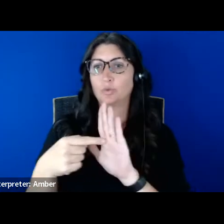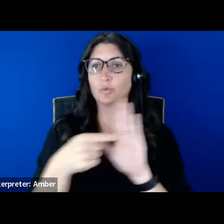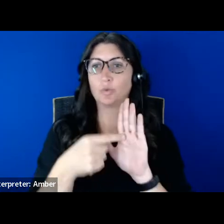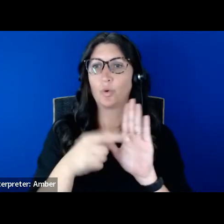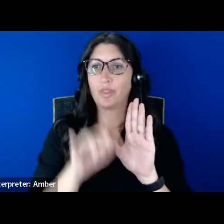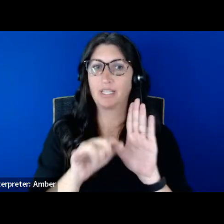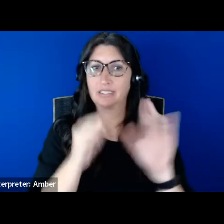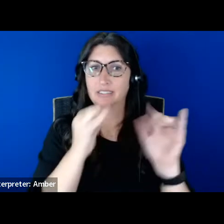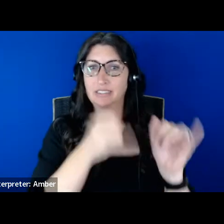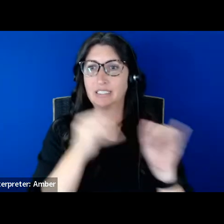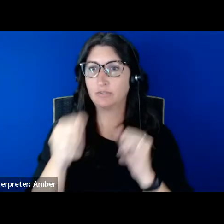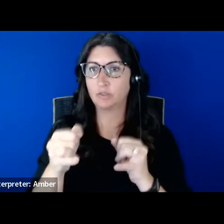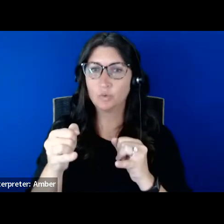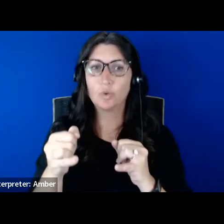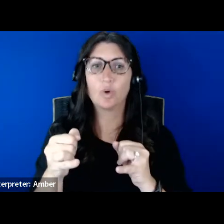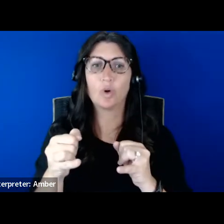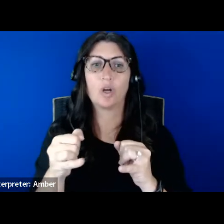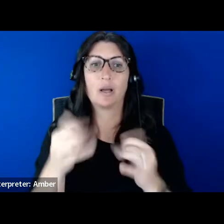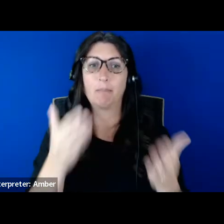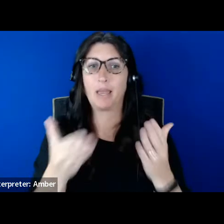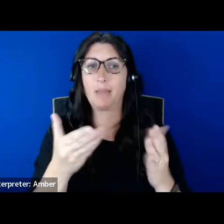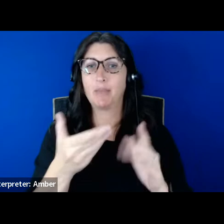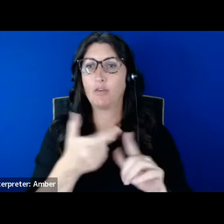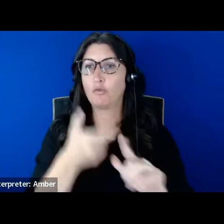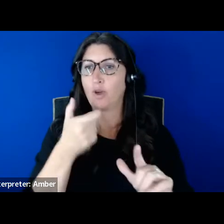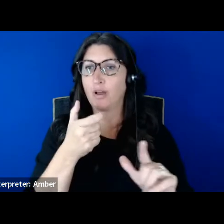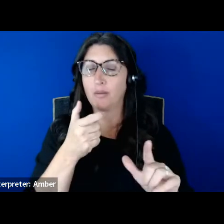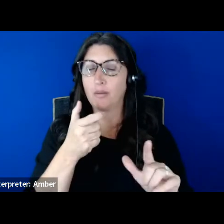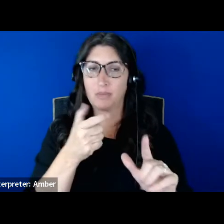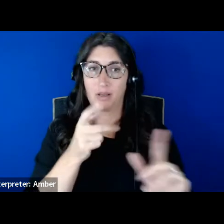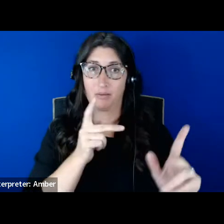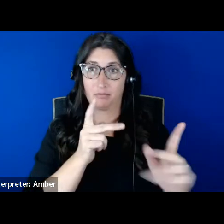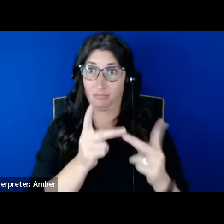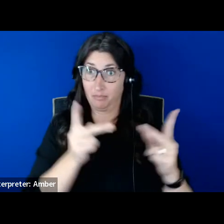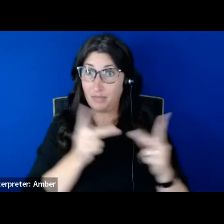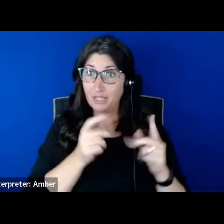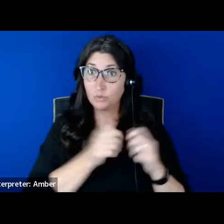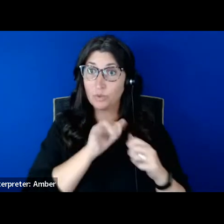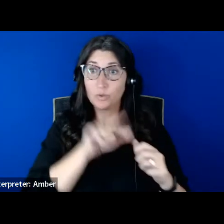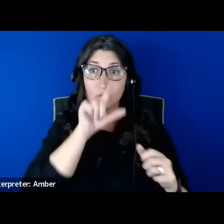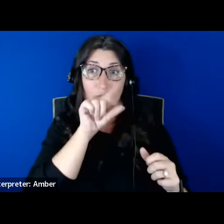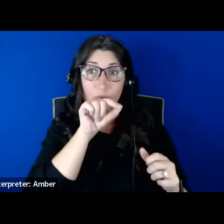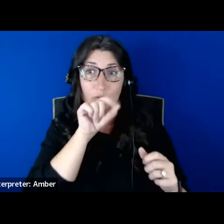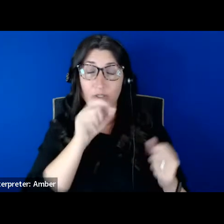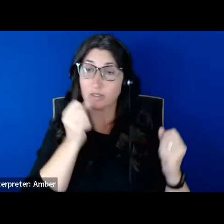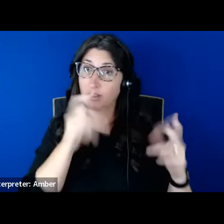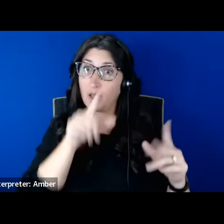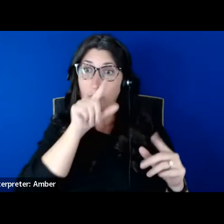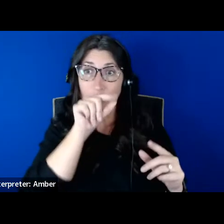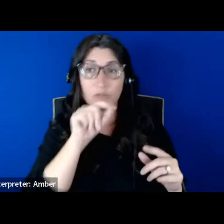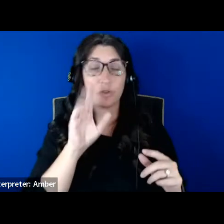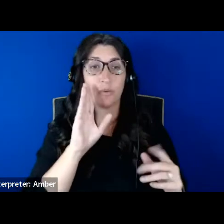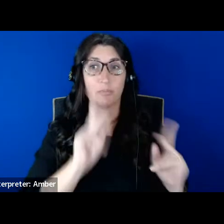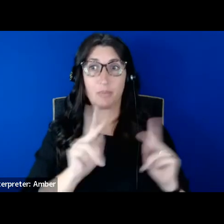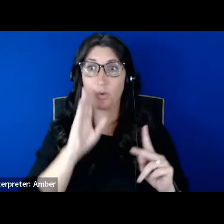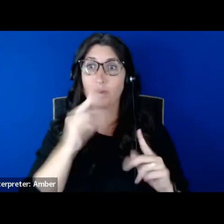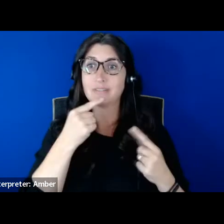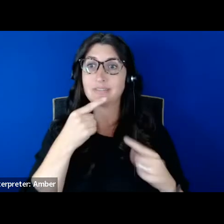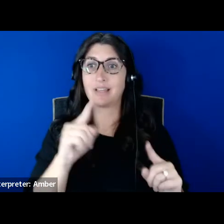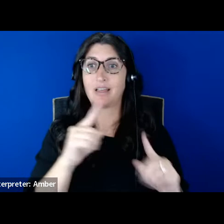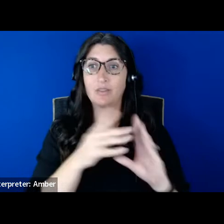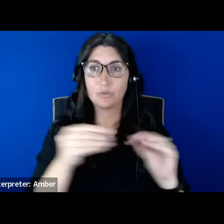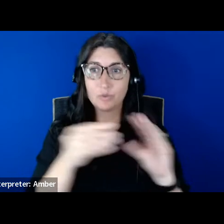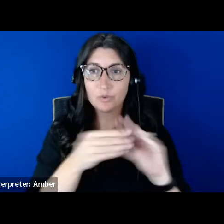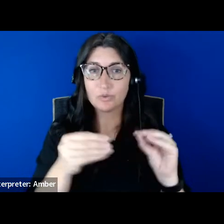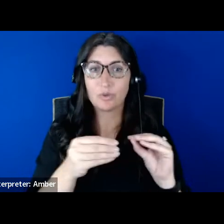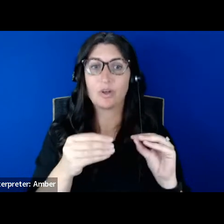individual, Hikuleo, probably came from a place where this bird, there was a lot of these particular birds. So people will tell the story as though she was